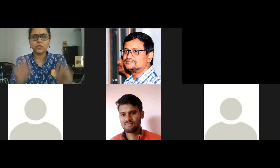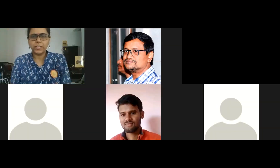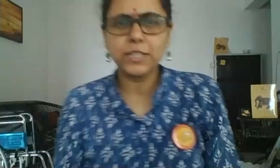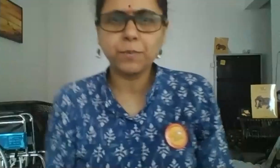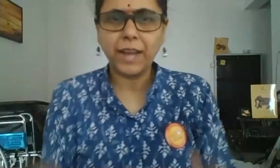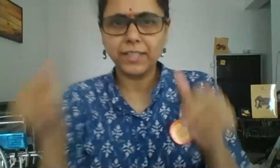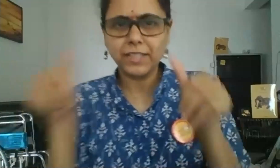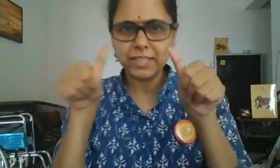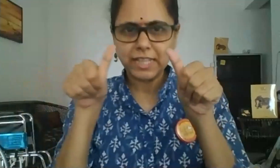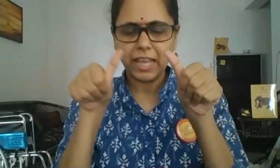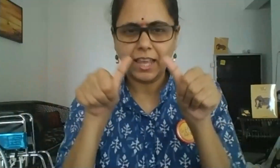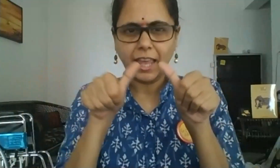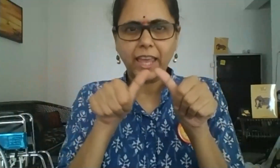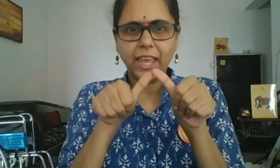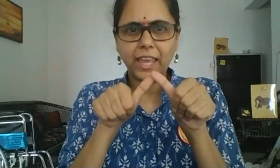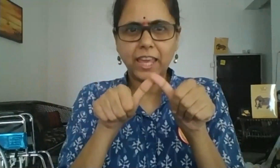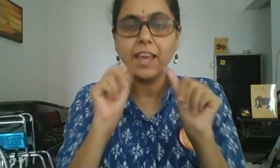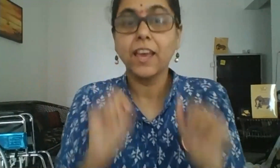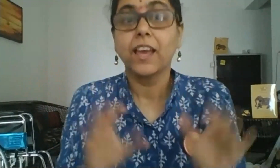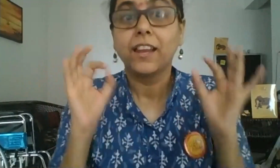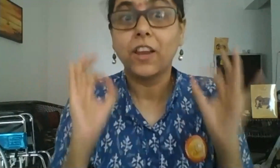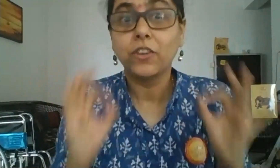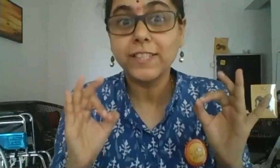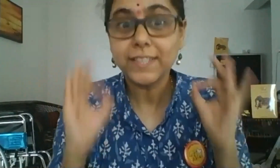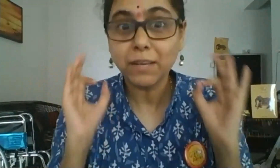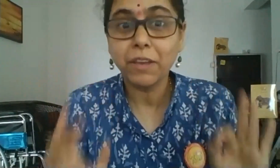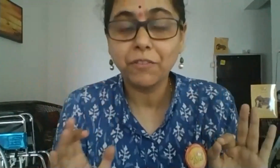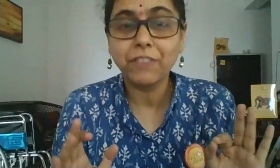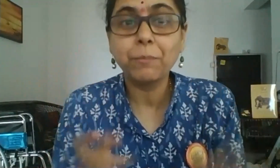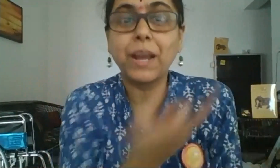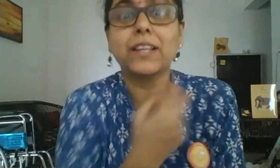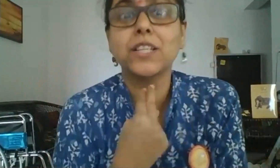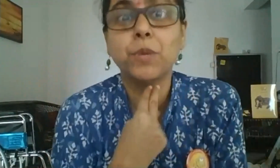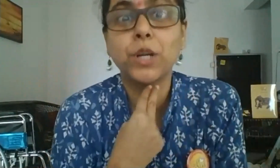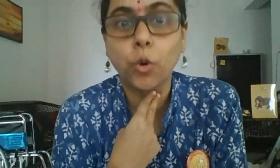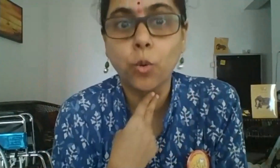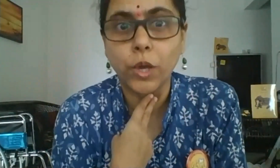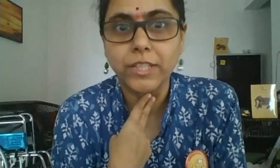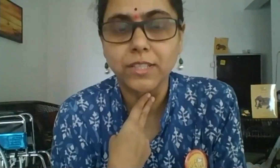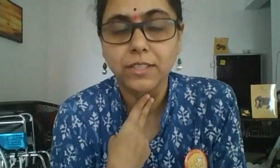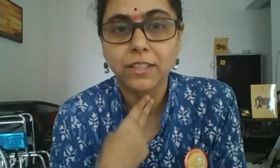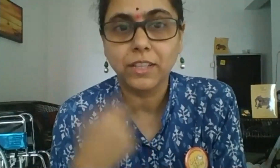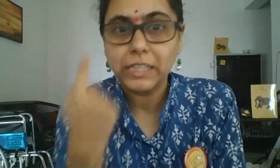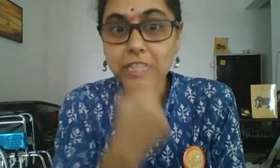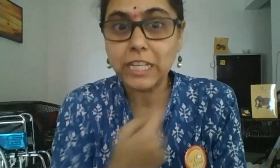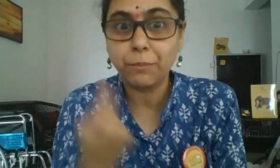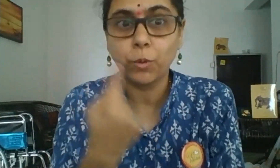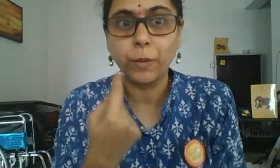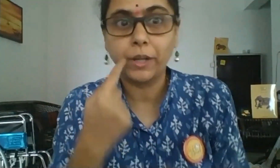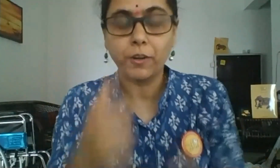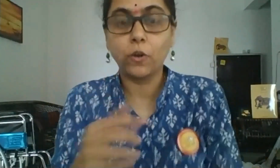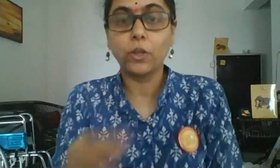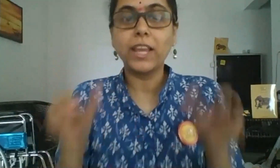us practice A. Now this time everyone practice but no voice. Just lip movement. Okay, like